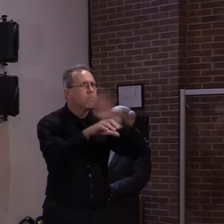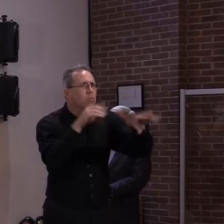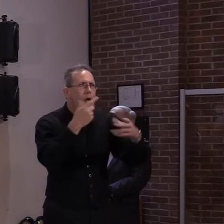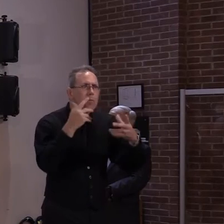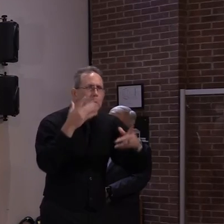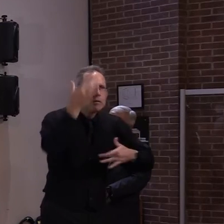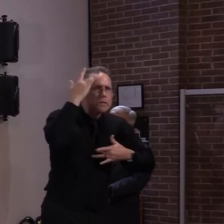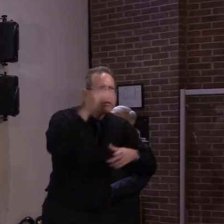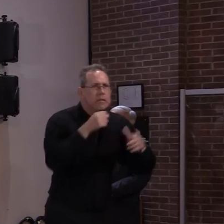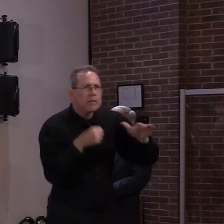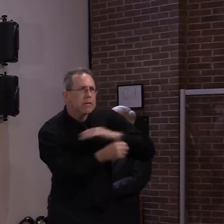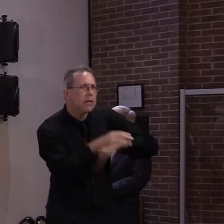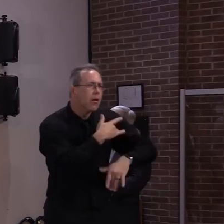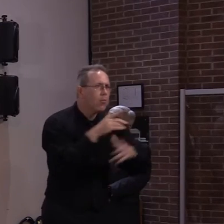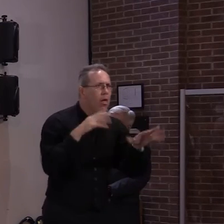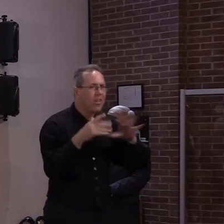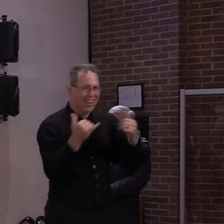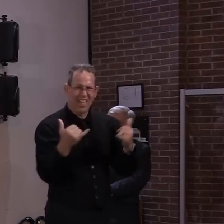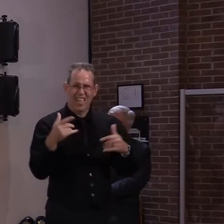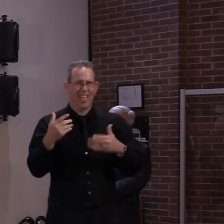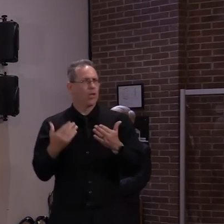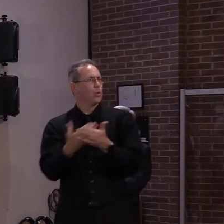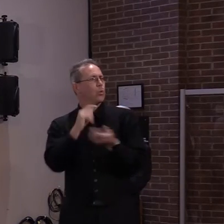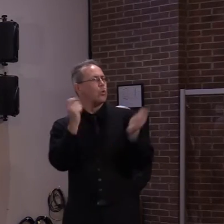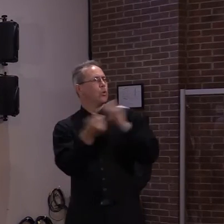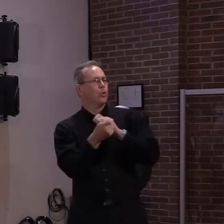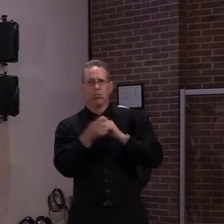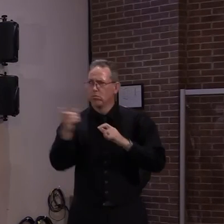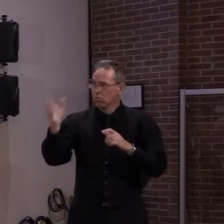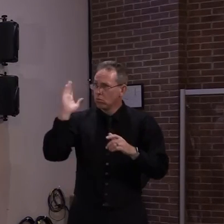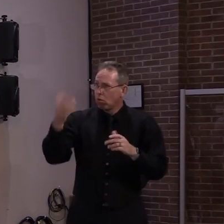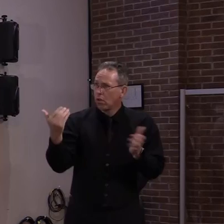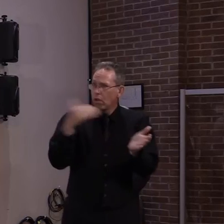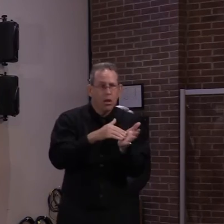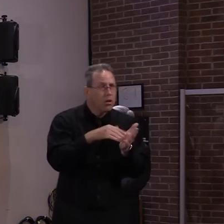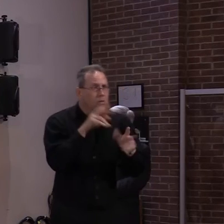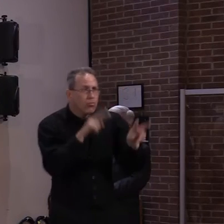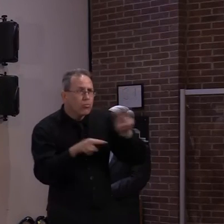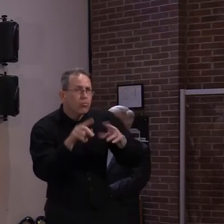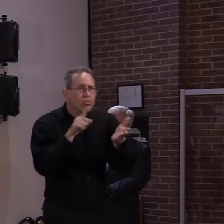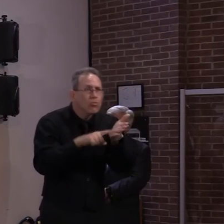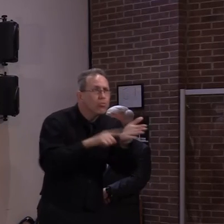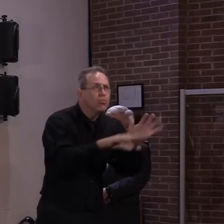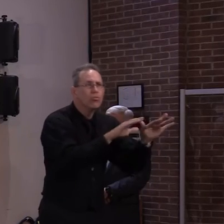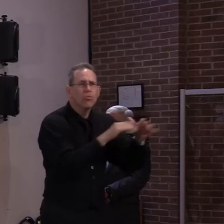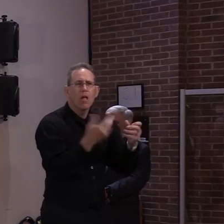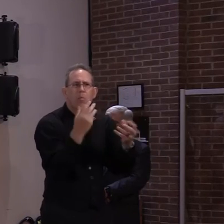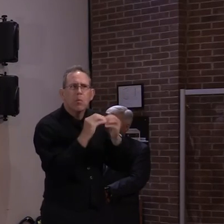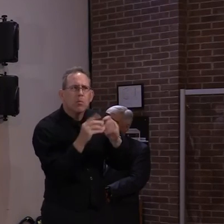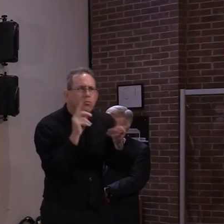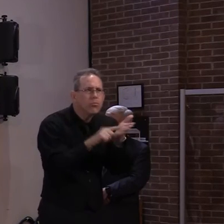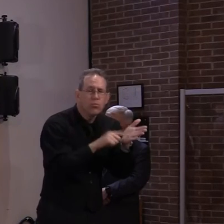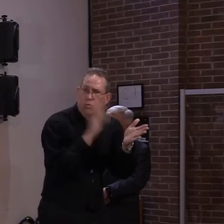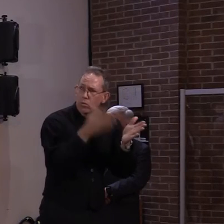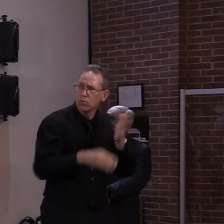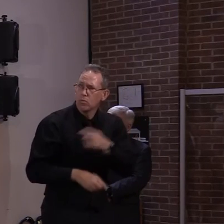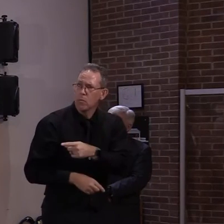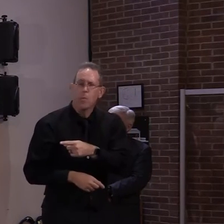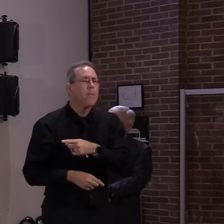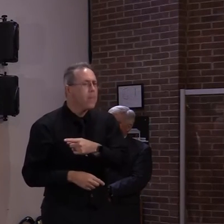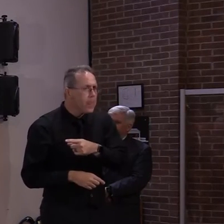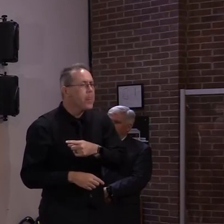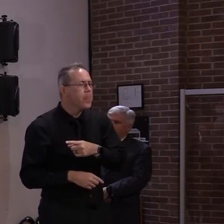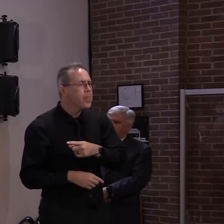Thank you for the question. It came at a time that Commissioner Pichak and I were off to the side just discussing what you asked for,